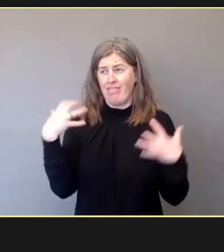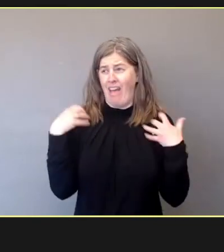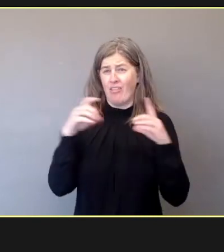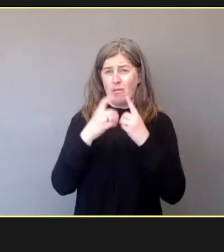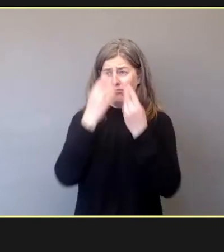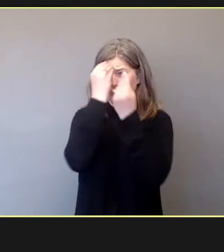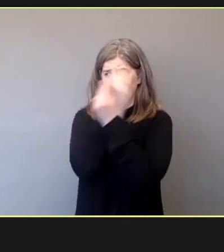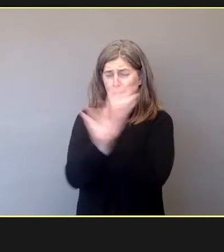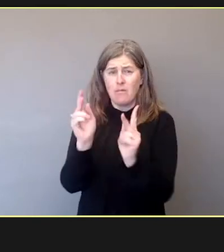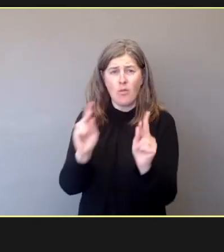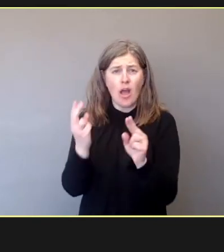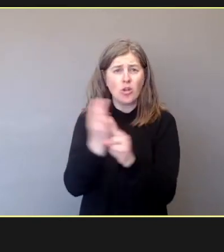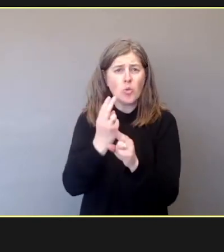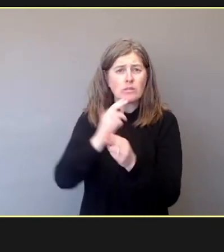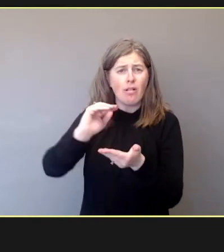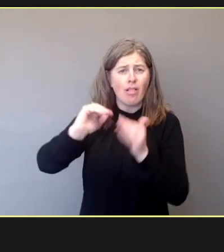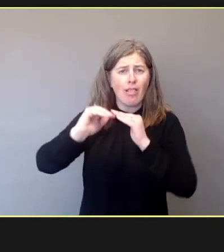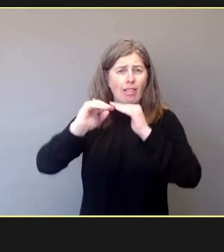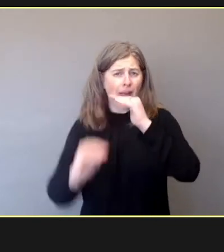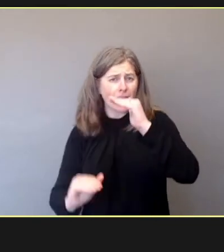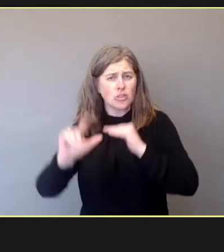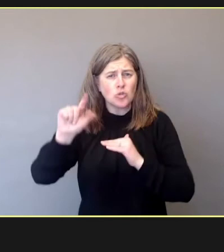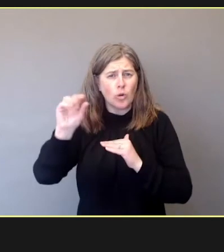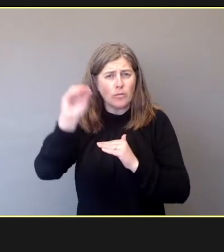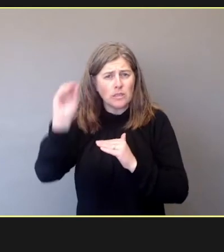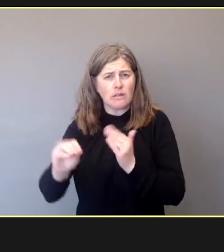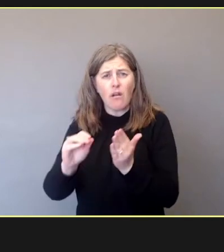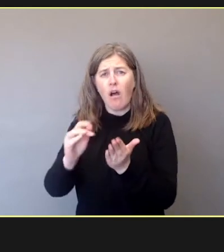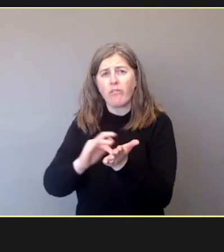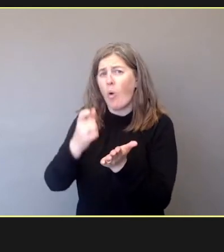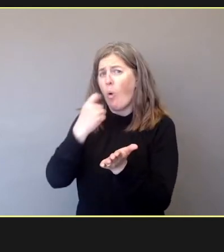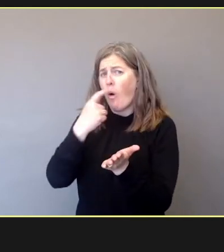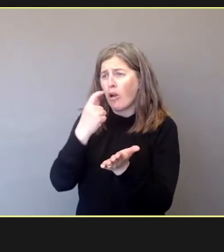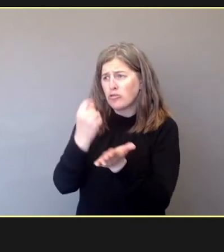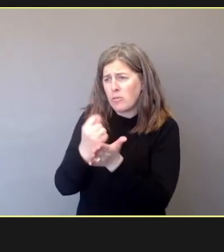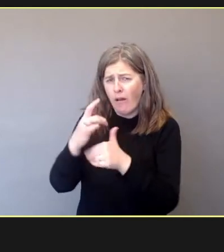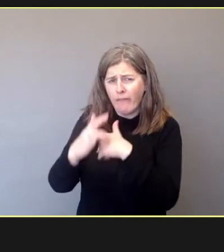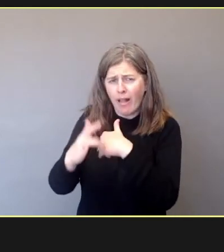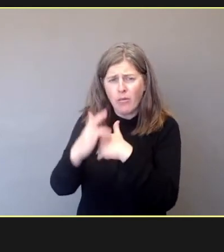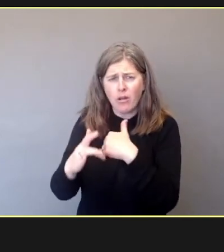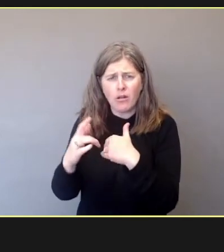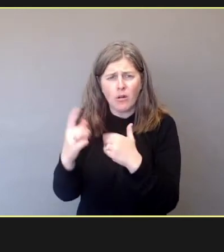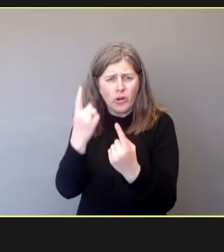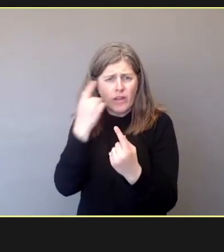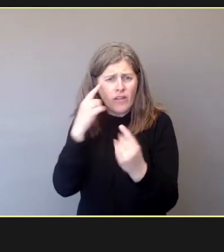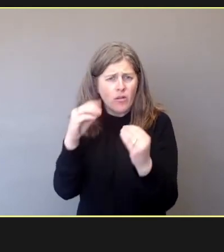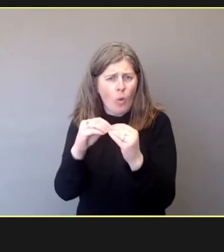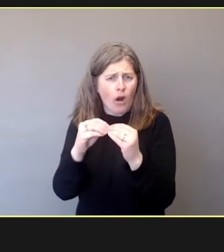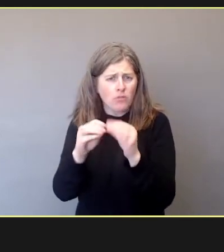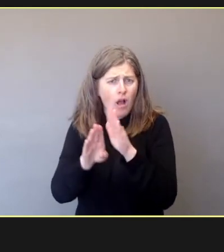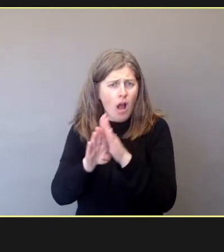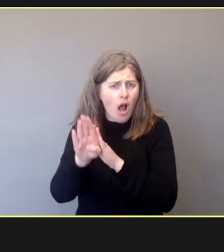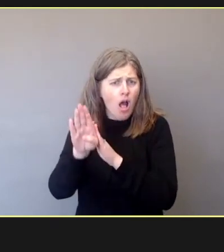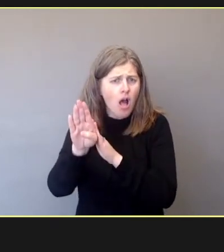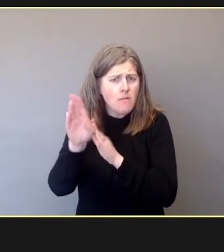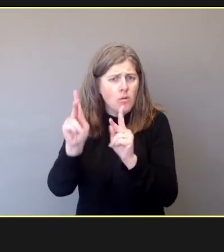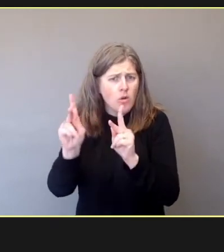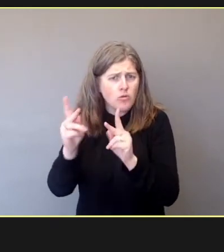people had used less than 20% of the oral treatments that were available. I'm wondering if there's been more uptick for Paxlovid